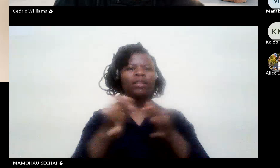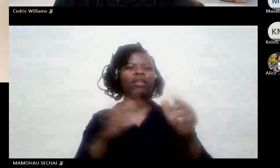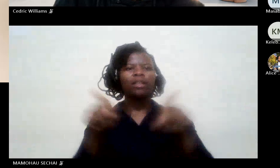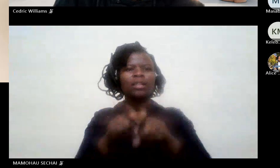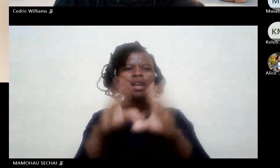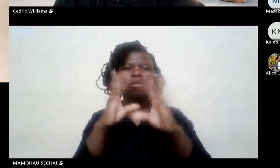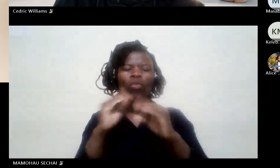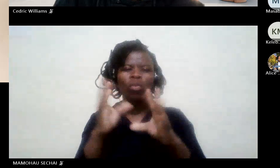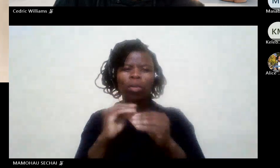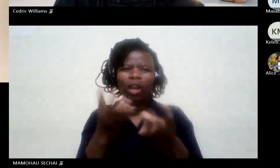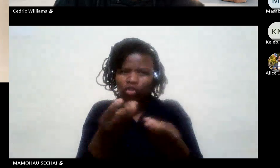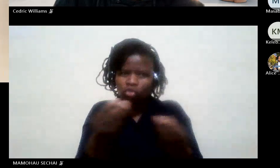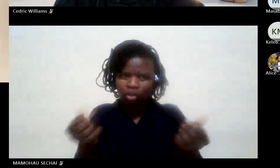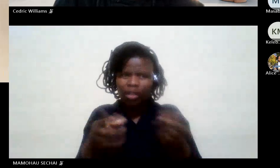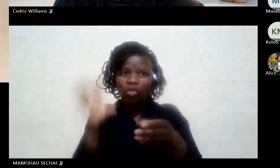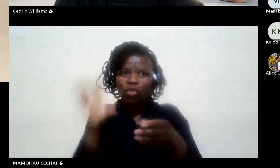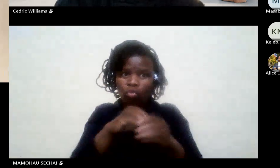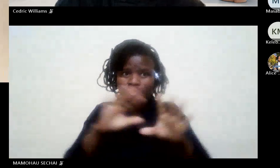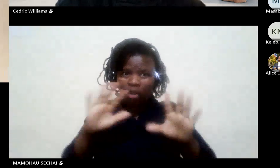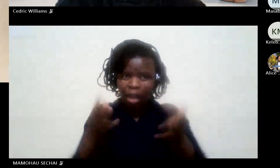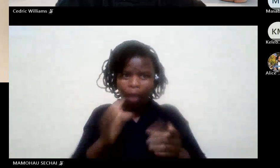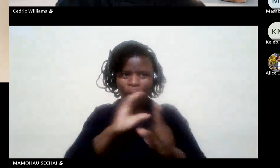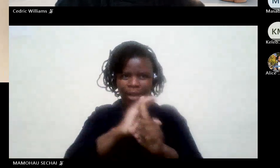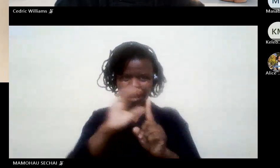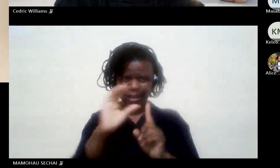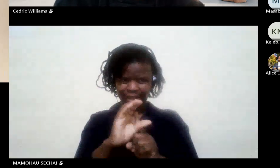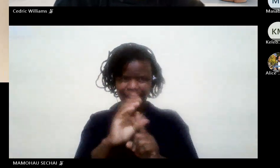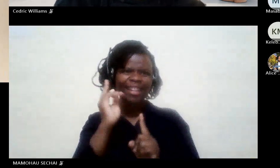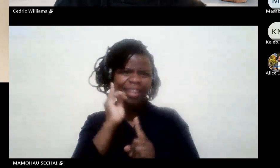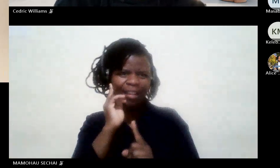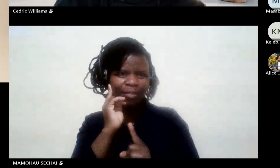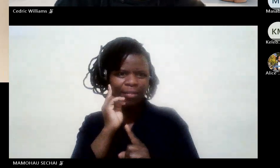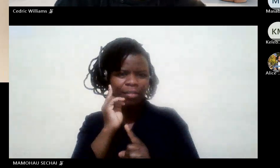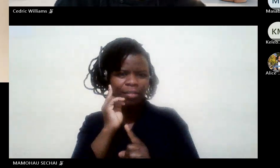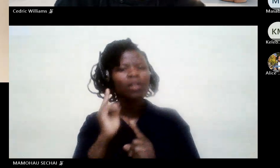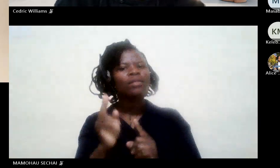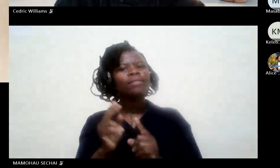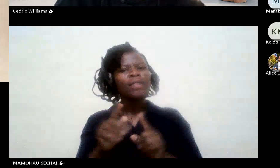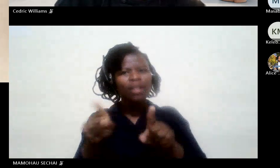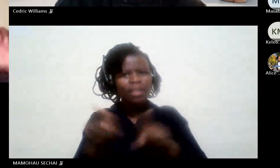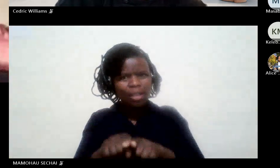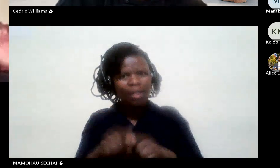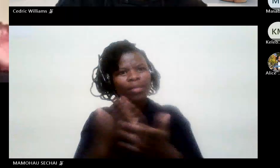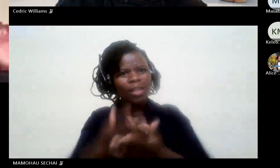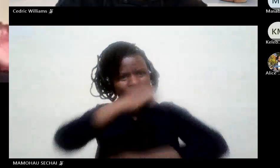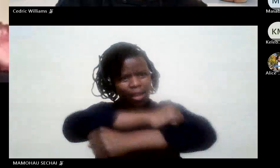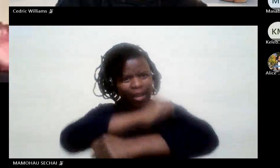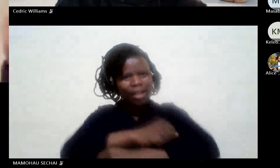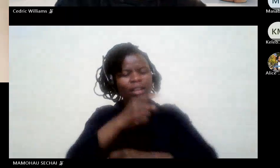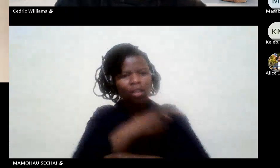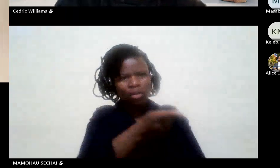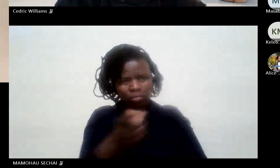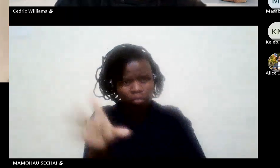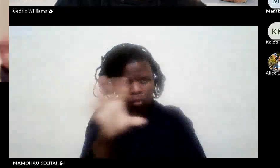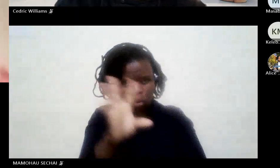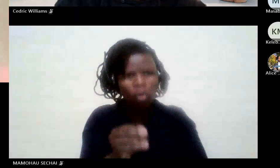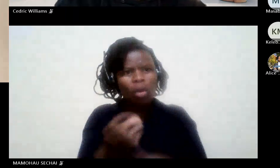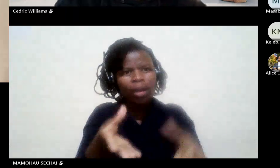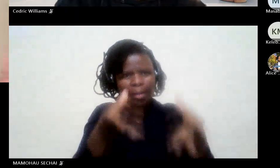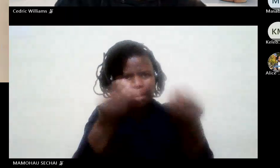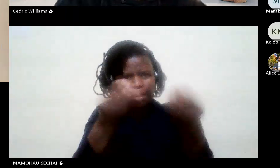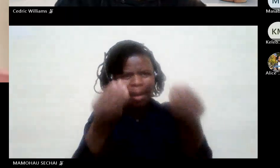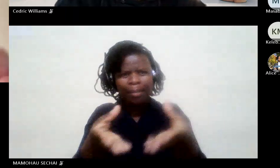include the culture, the deaf culture, so that the student is able to pick up all those incidental information